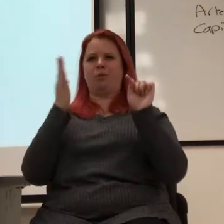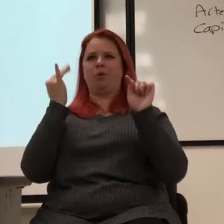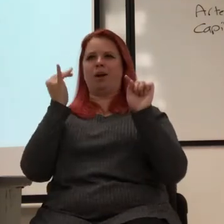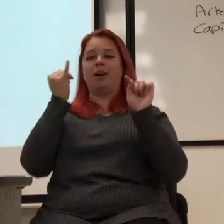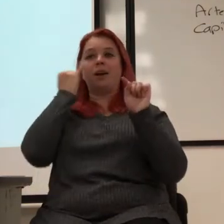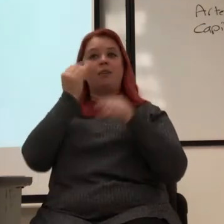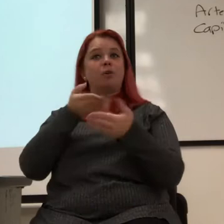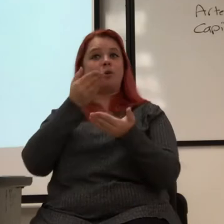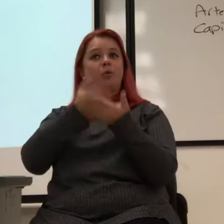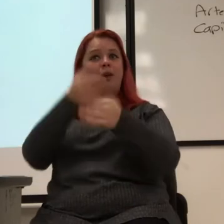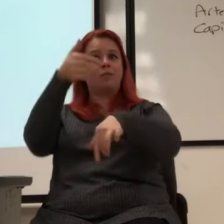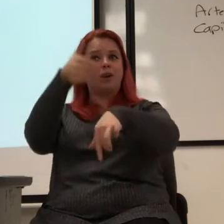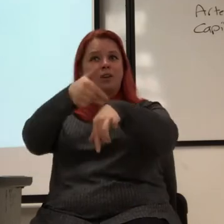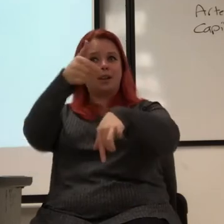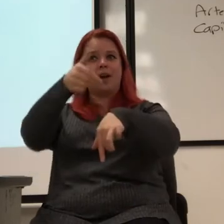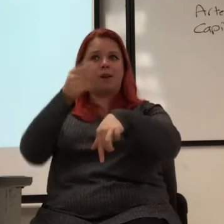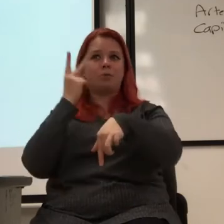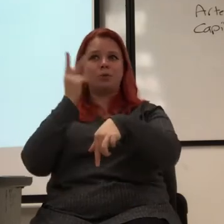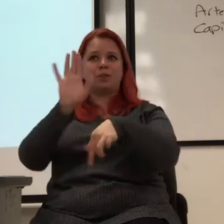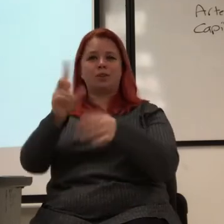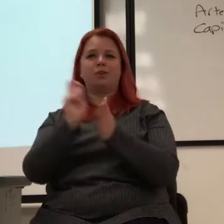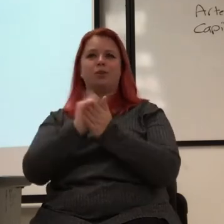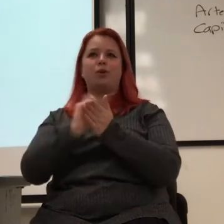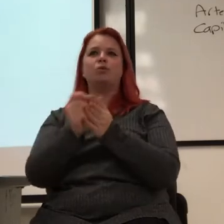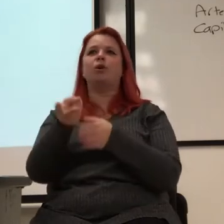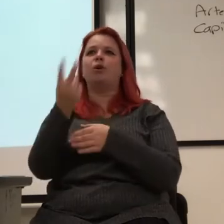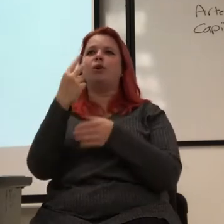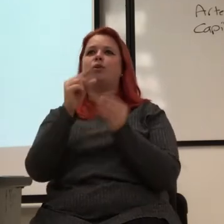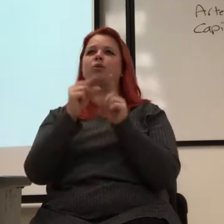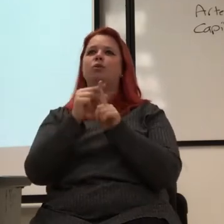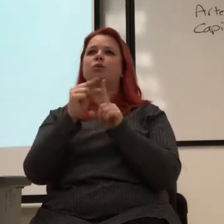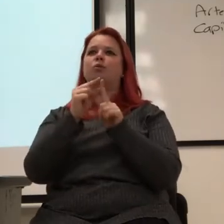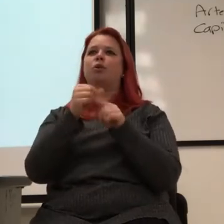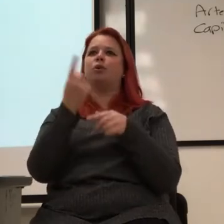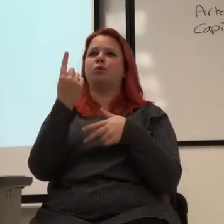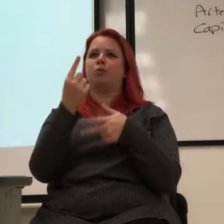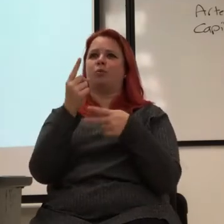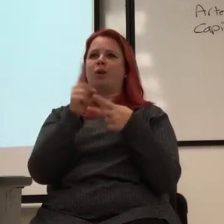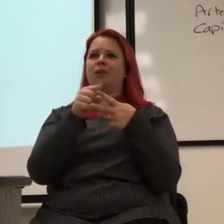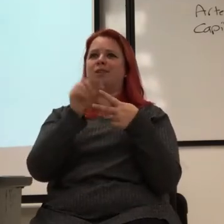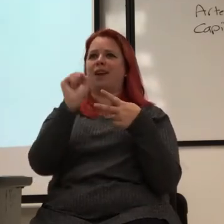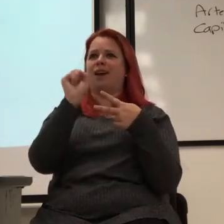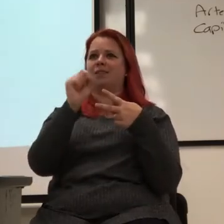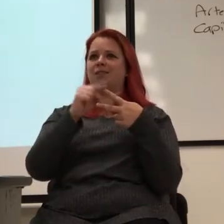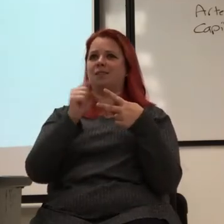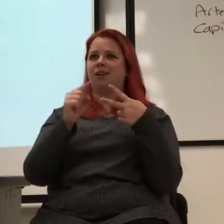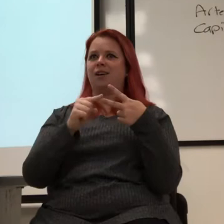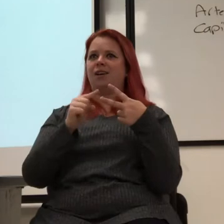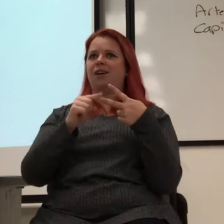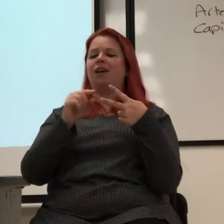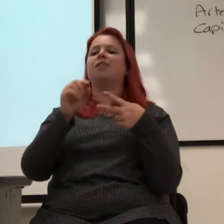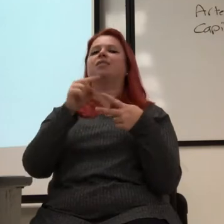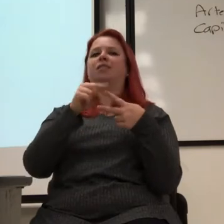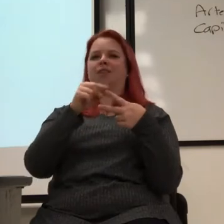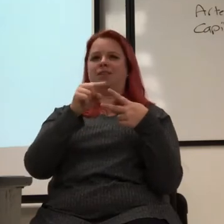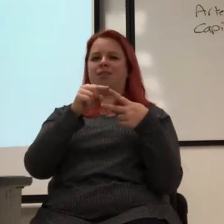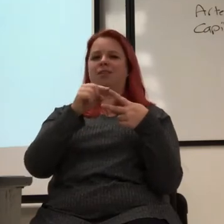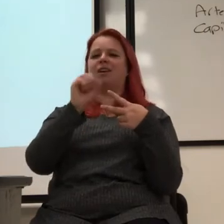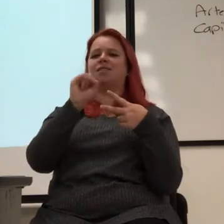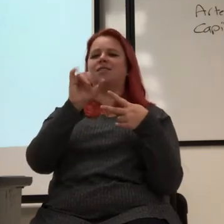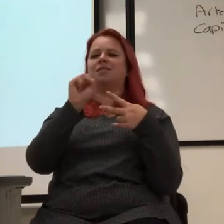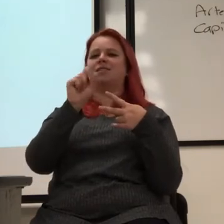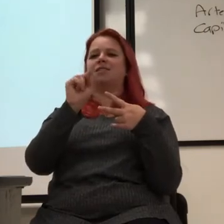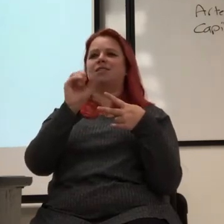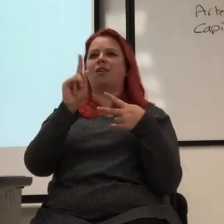time. What are the two words you wrote down? One starts with an S, one starts with a D. Diastole and systole, very good. Now, which